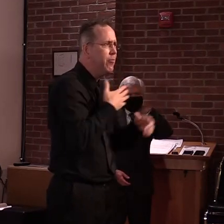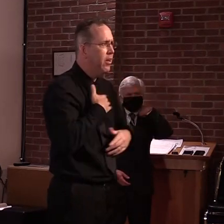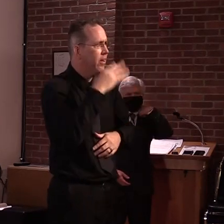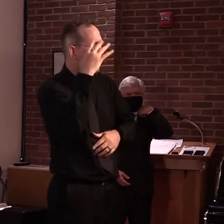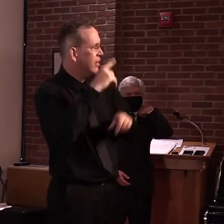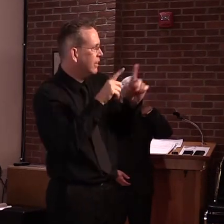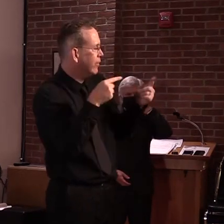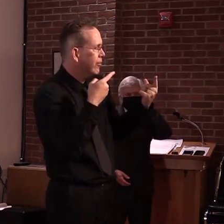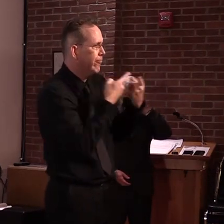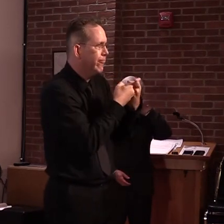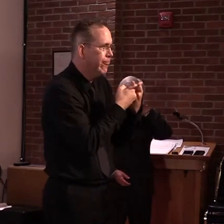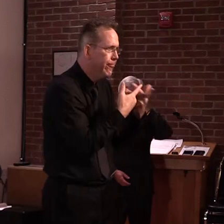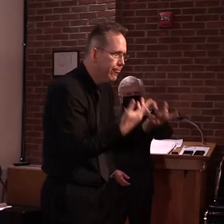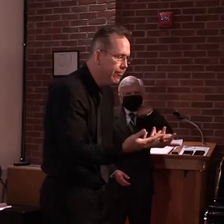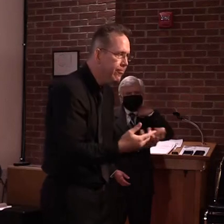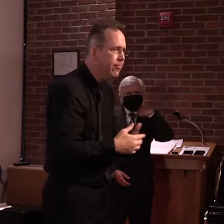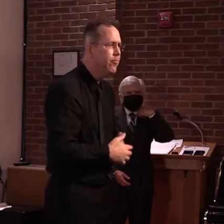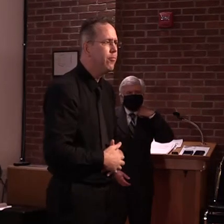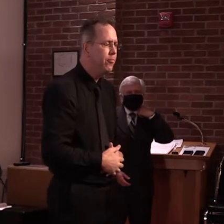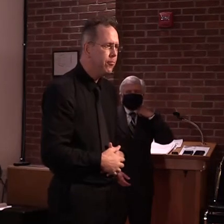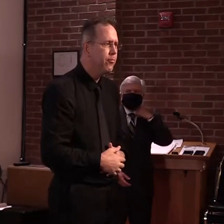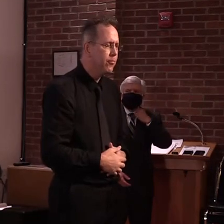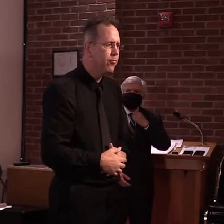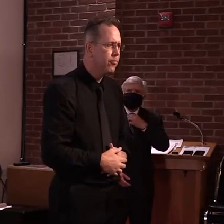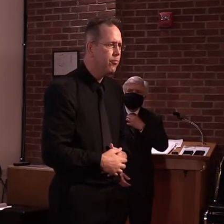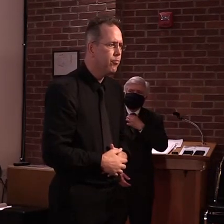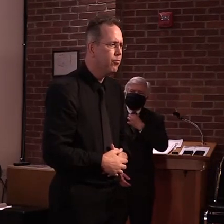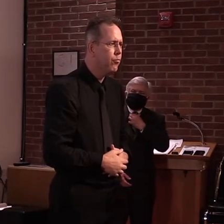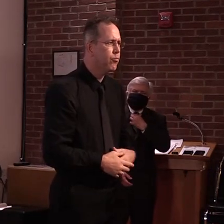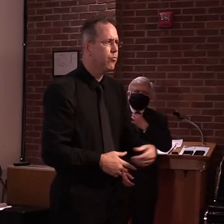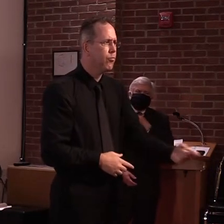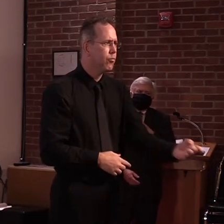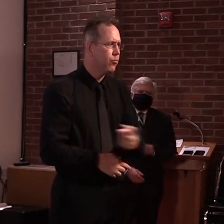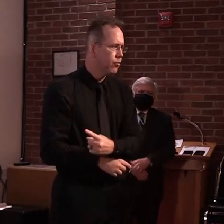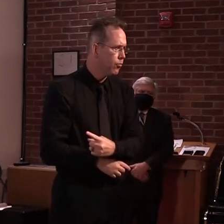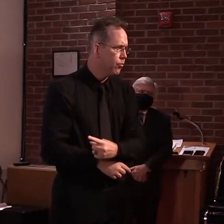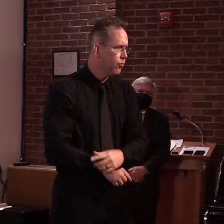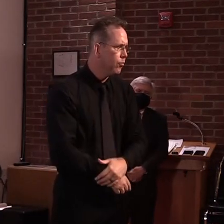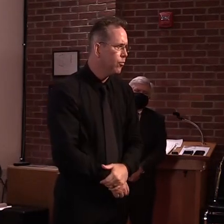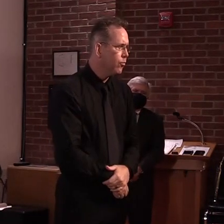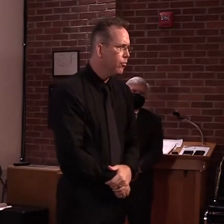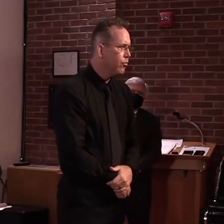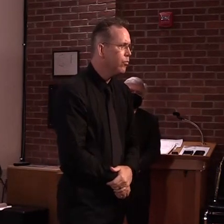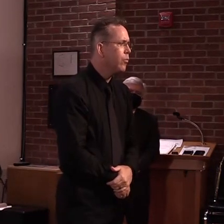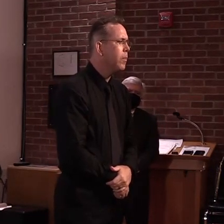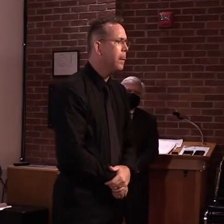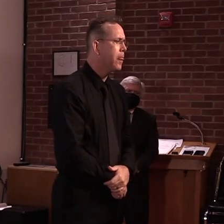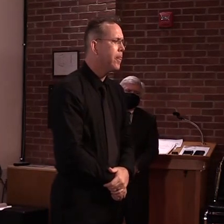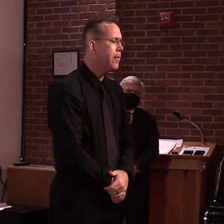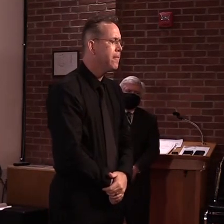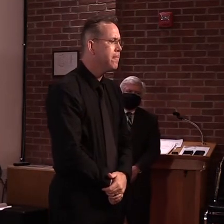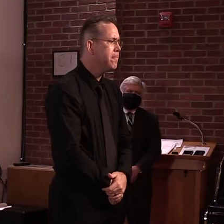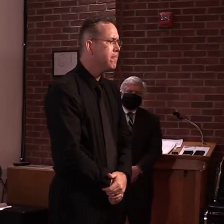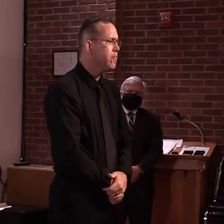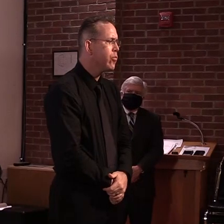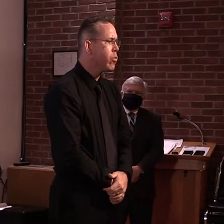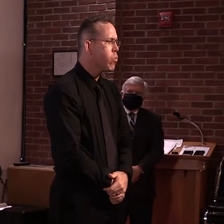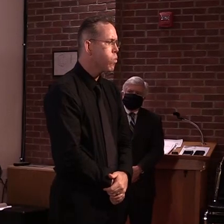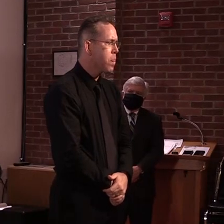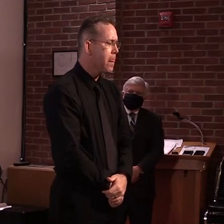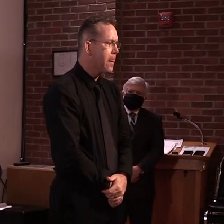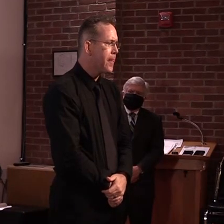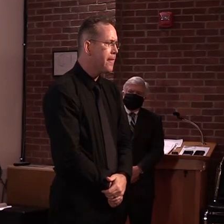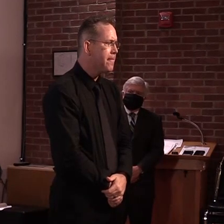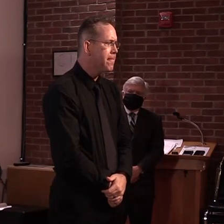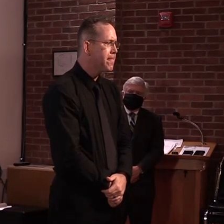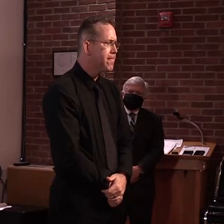Governor Sununu's really taken a more aggressive, it seems now, tact. His numbers are looking a little bit better.